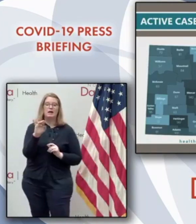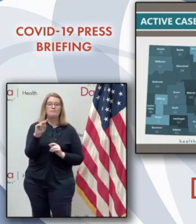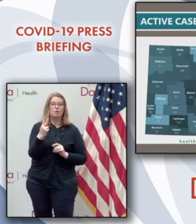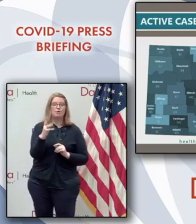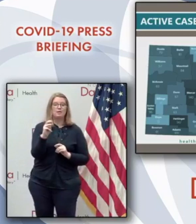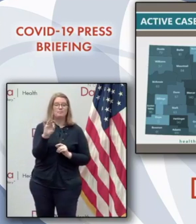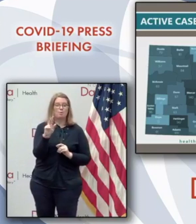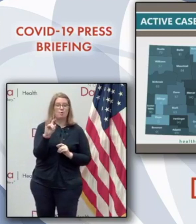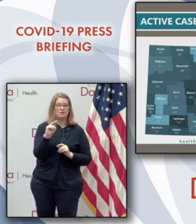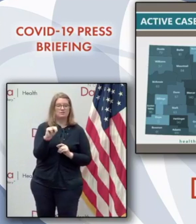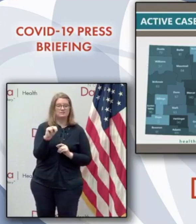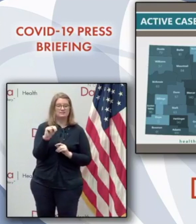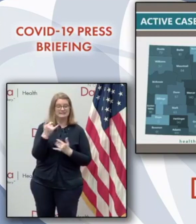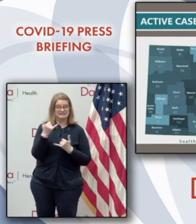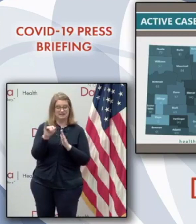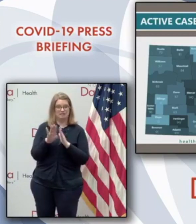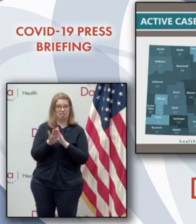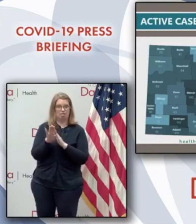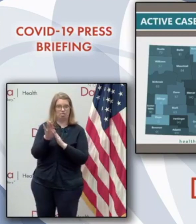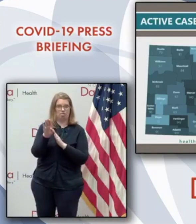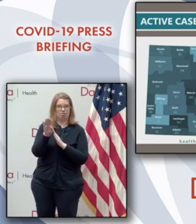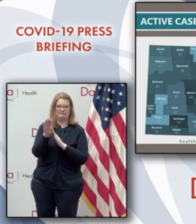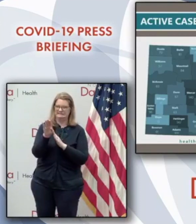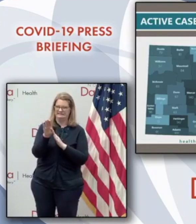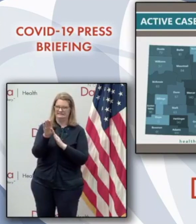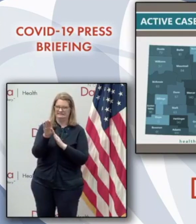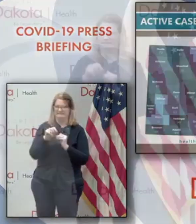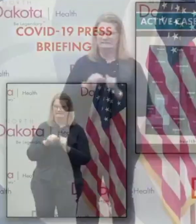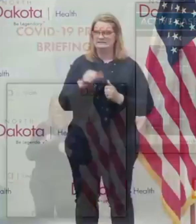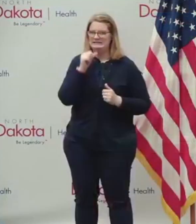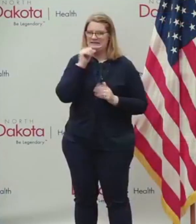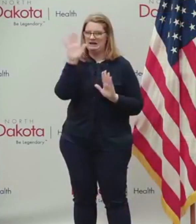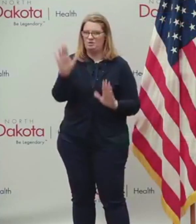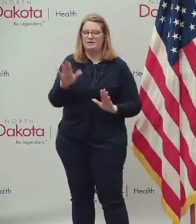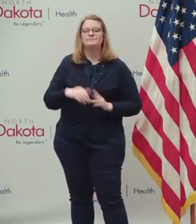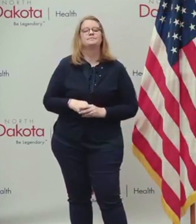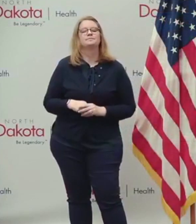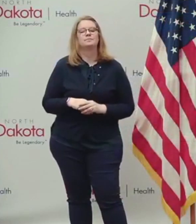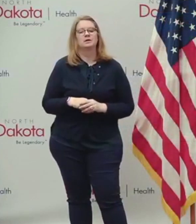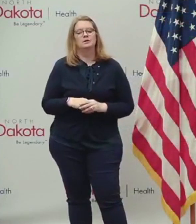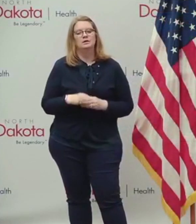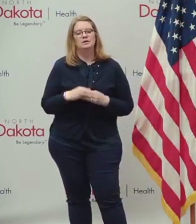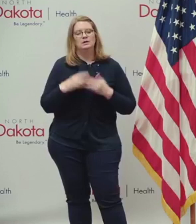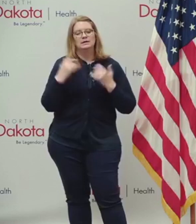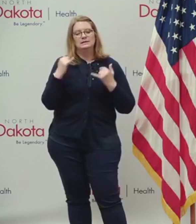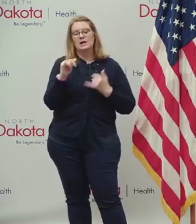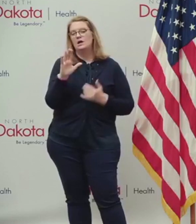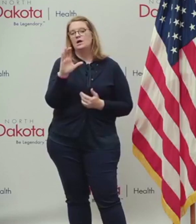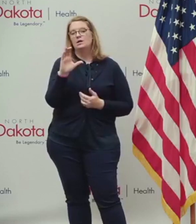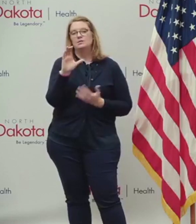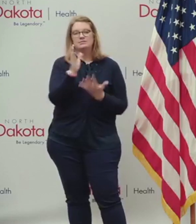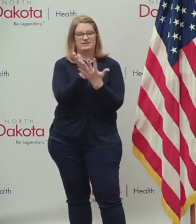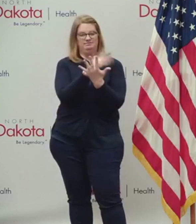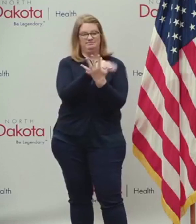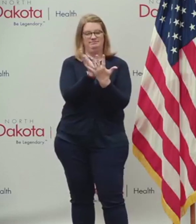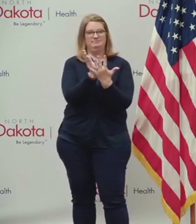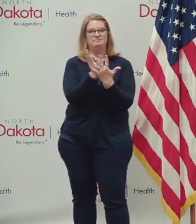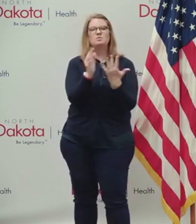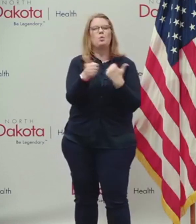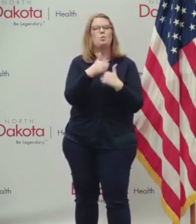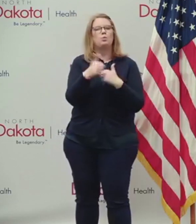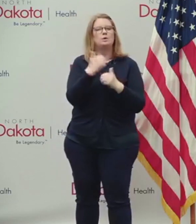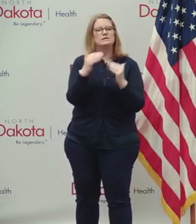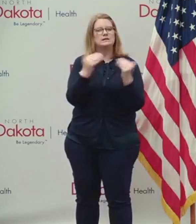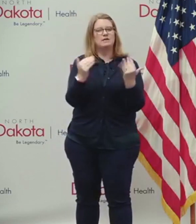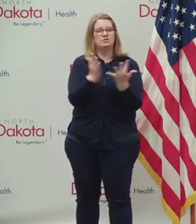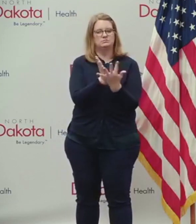wrong direction. With that, relative to the county levels, which we went into effect last Friday, we are not changing any of